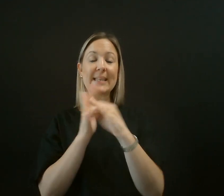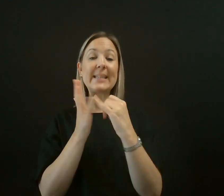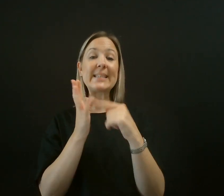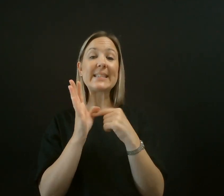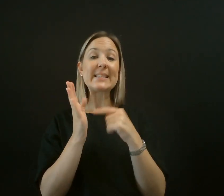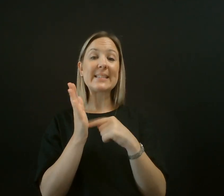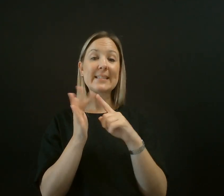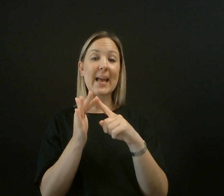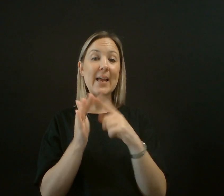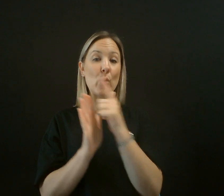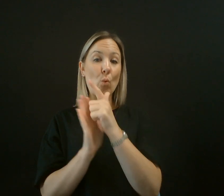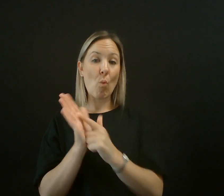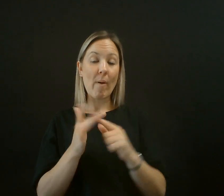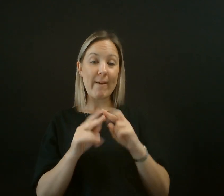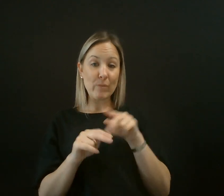for.